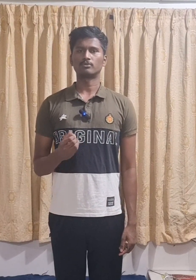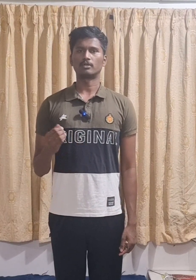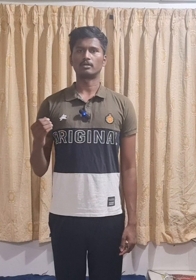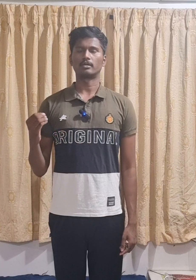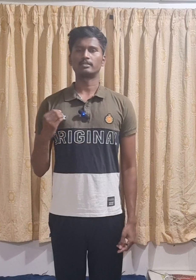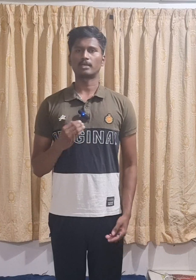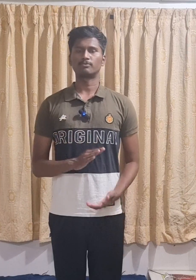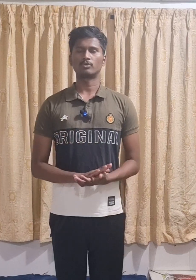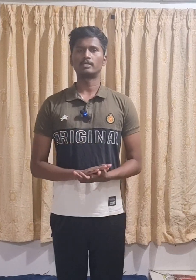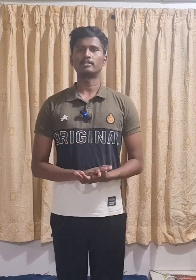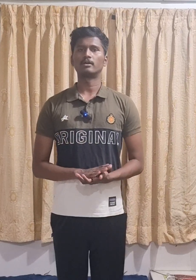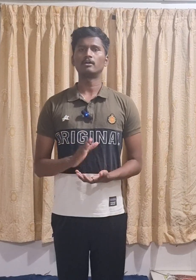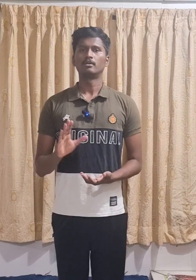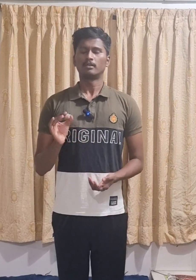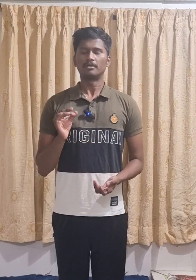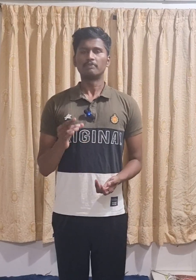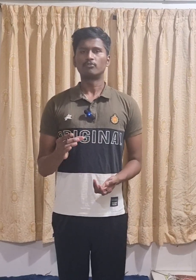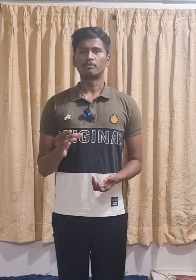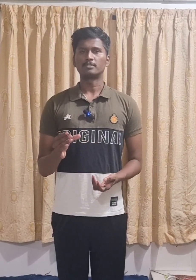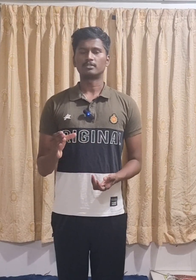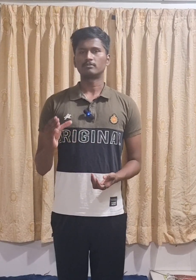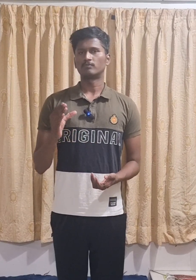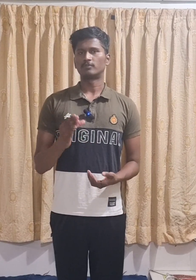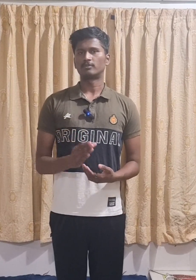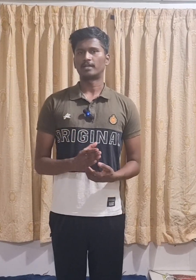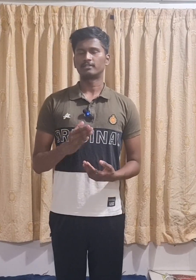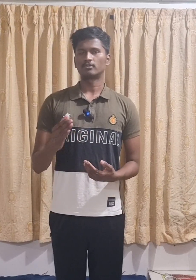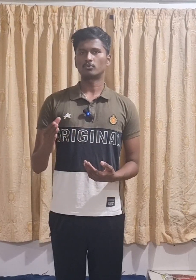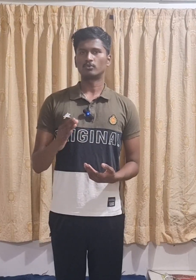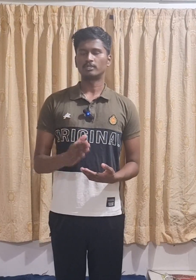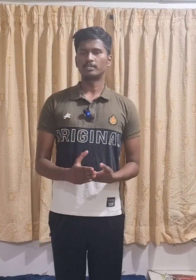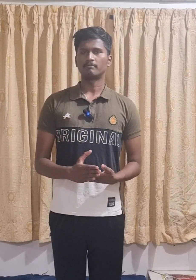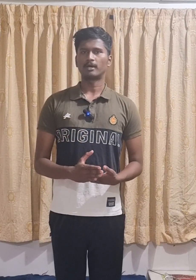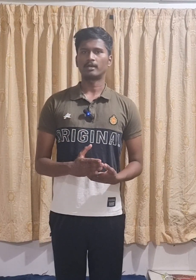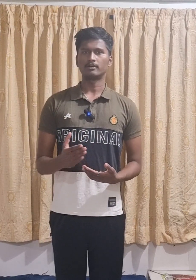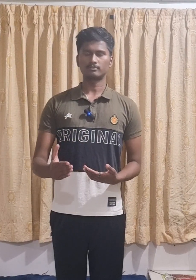helps us to encapsulate the information, that is the code